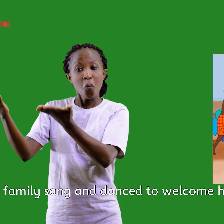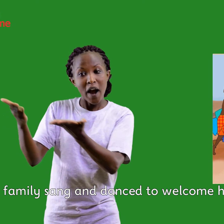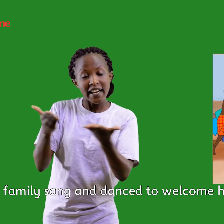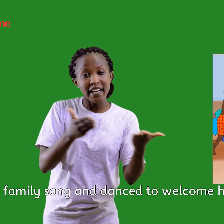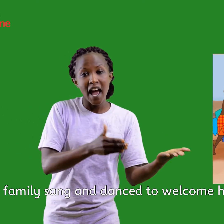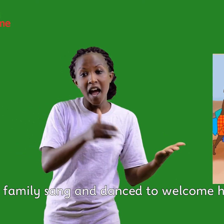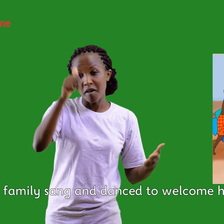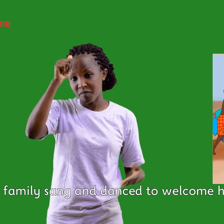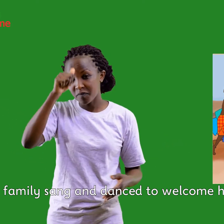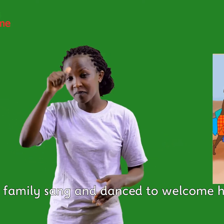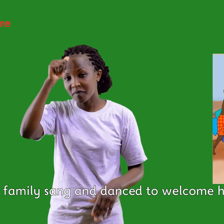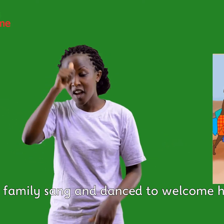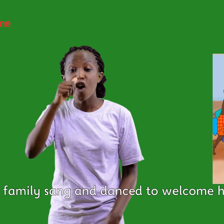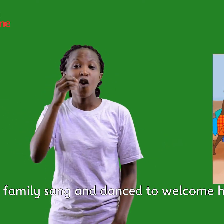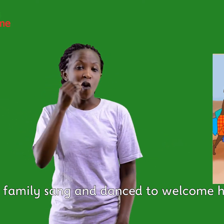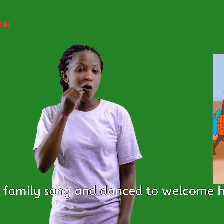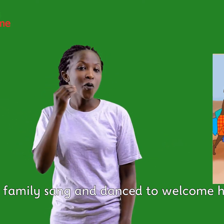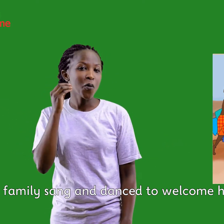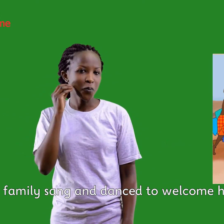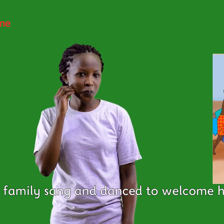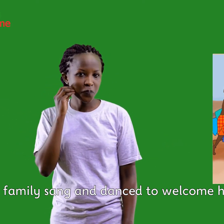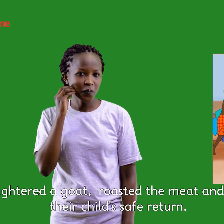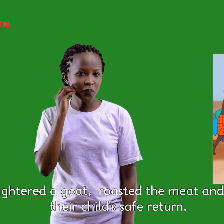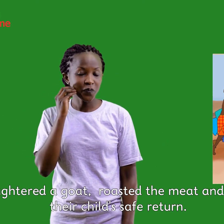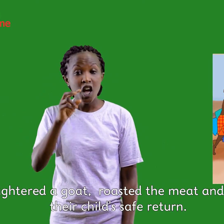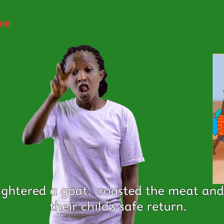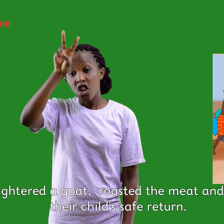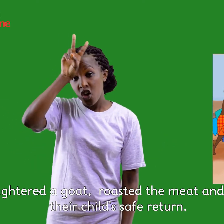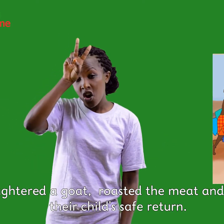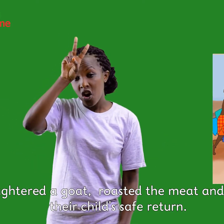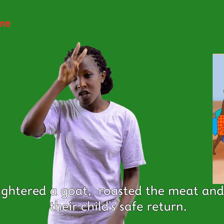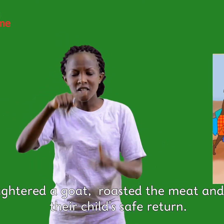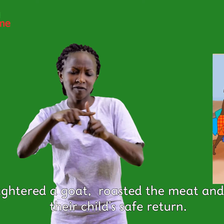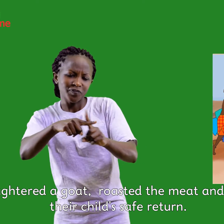Akai's family sang and danced to welcome her home.